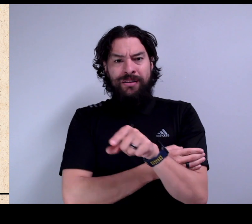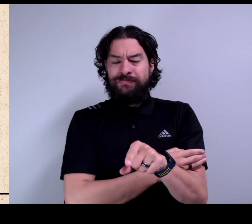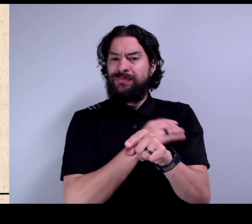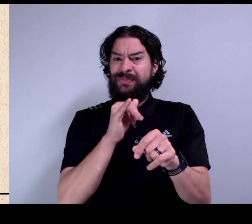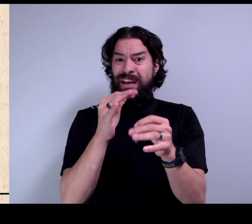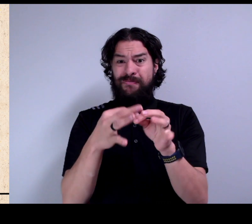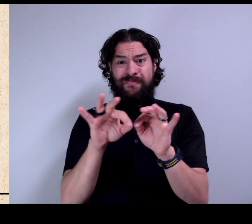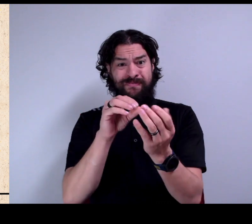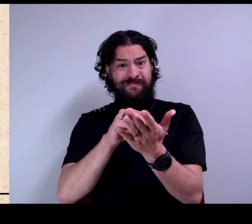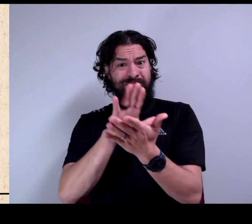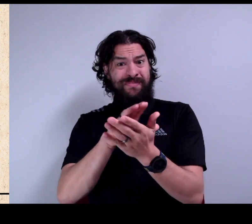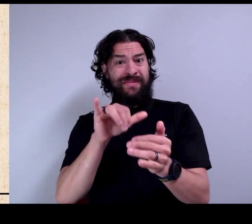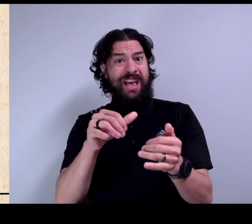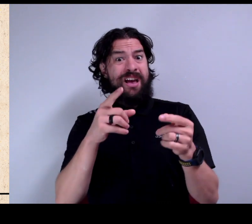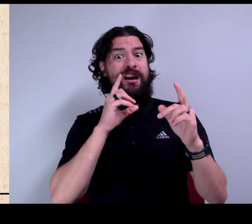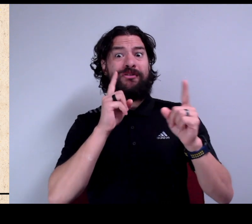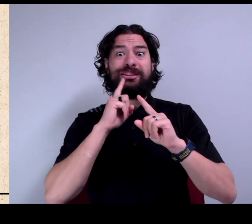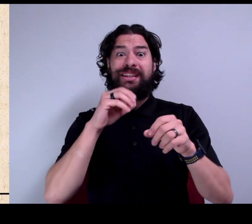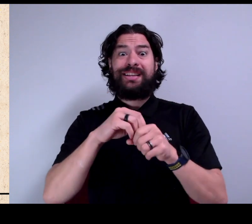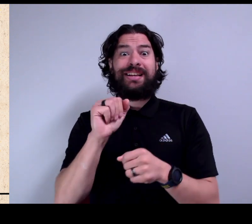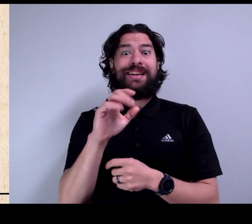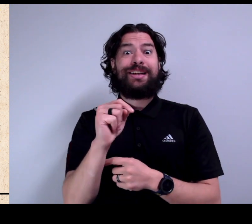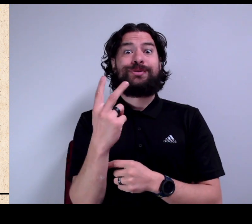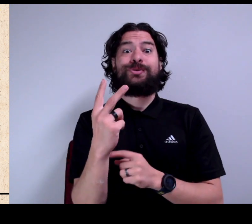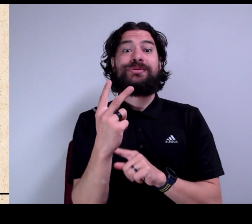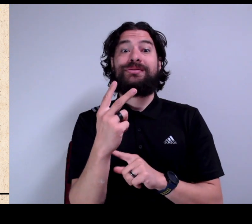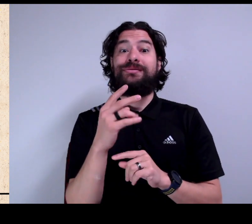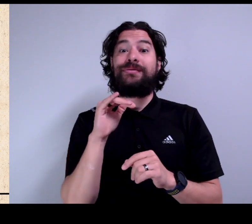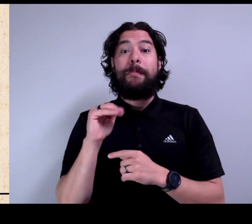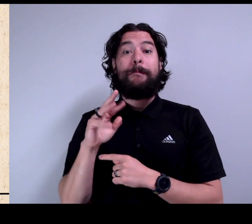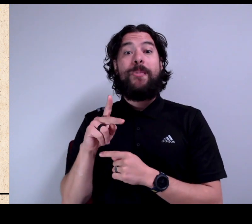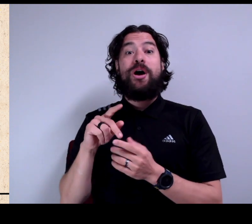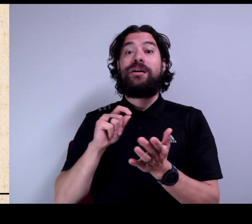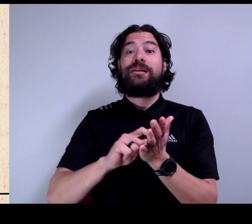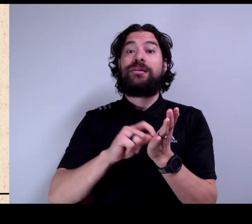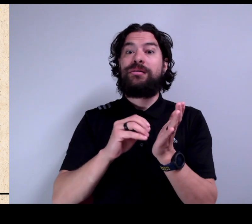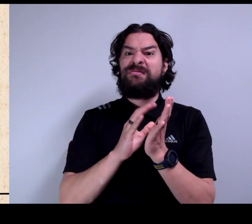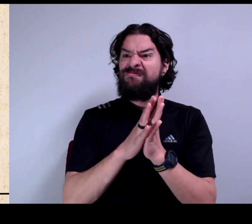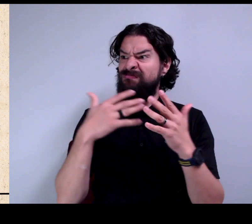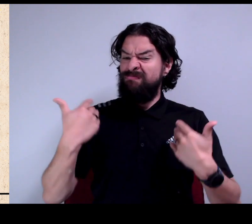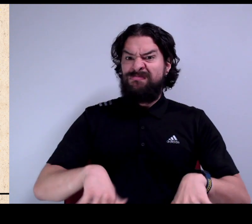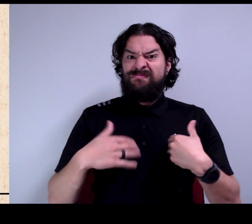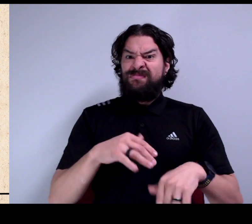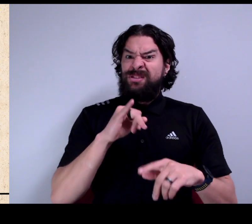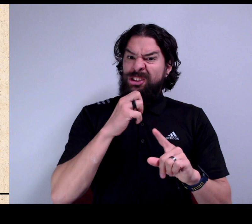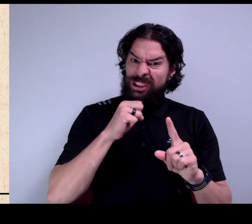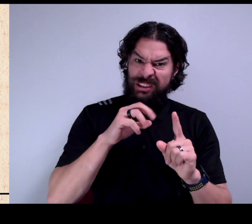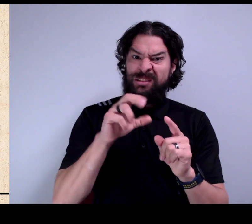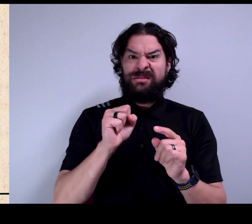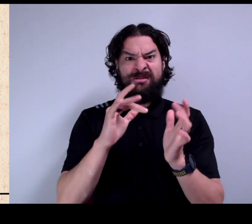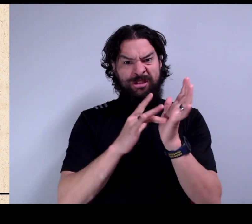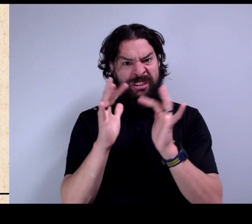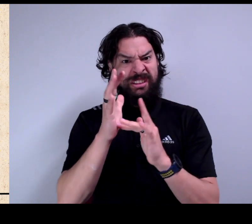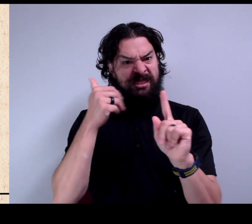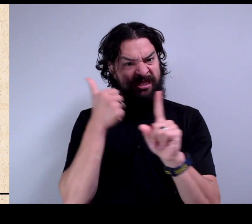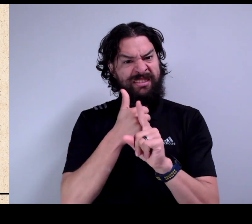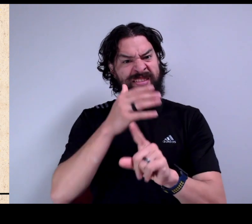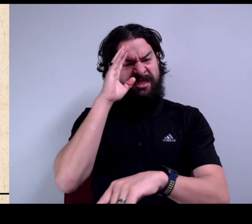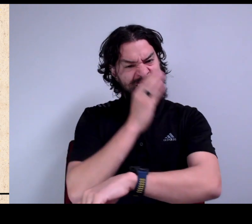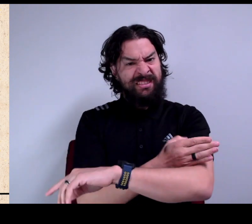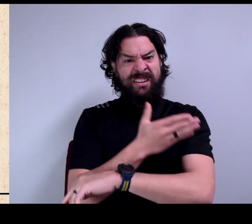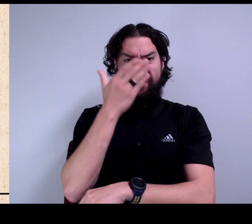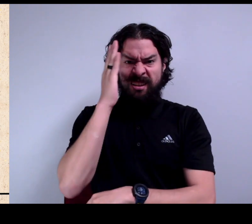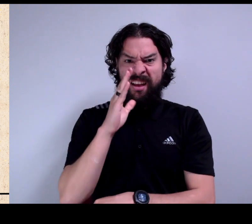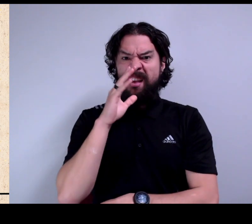by placing this story in the middle of all these conversations in Act 2, Mark is making an astounding claim that Jesus,